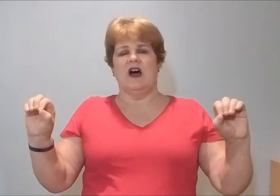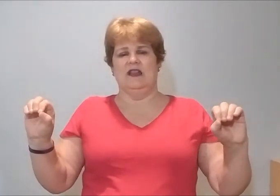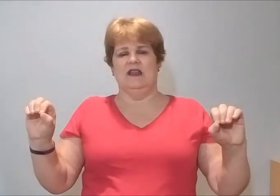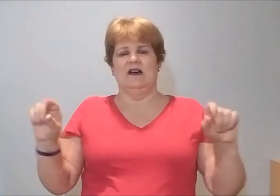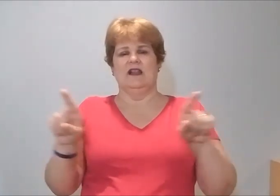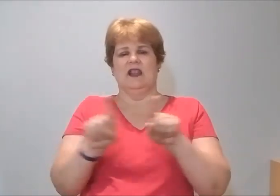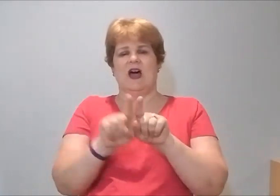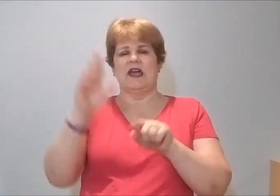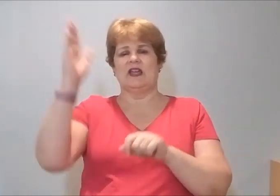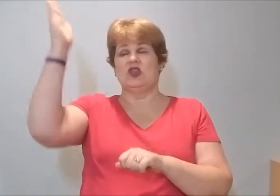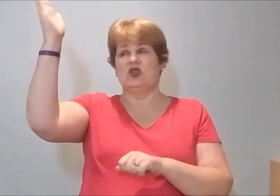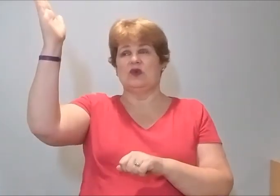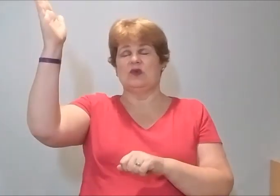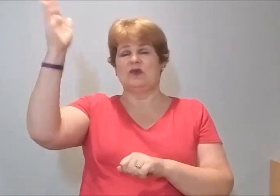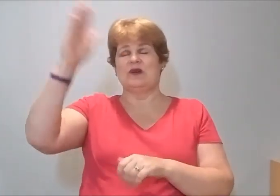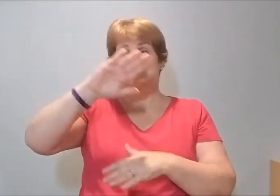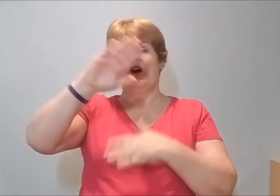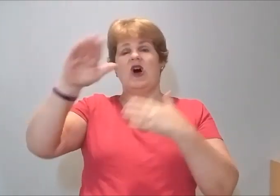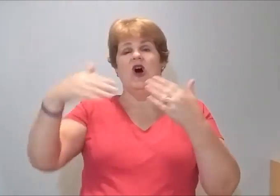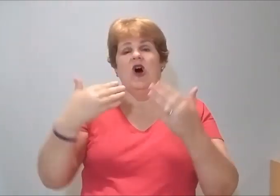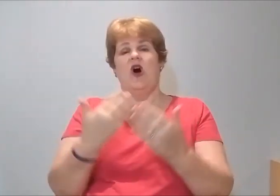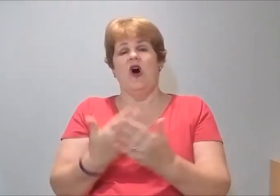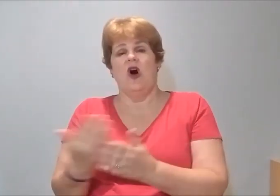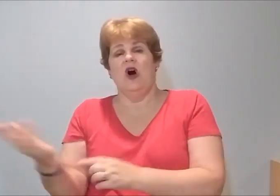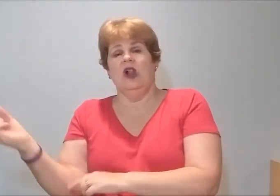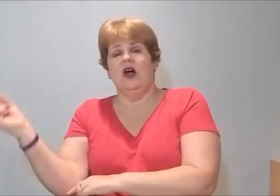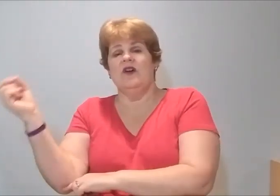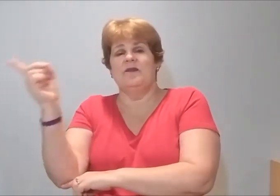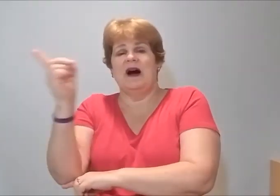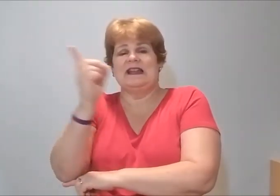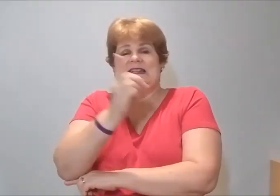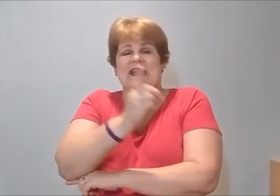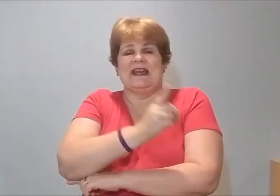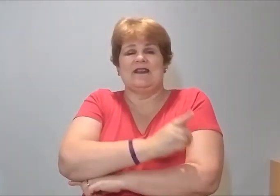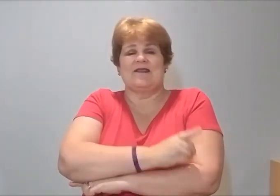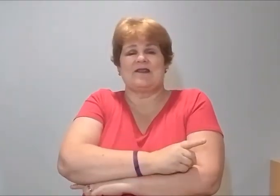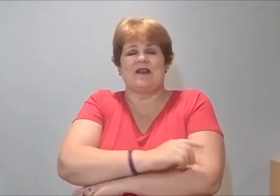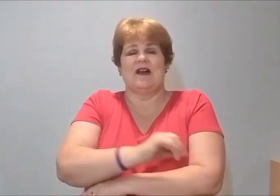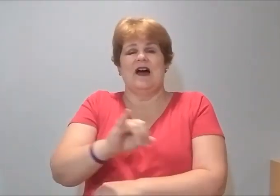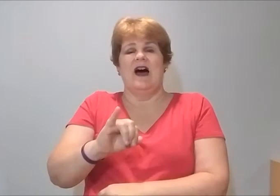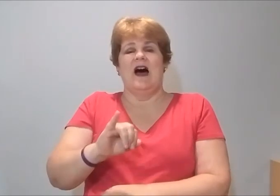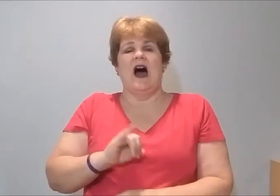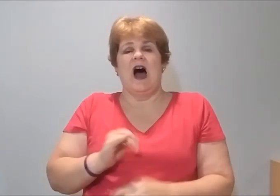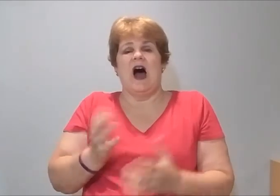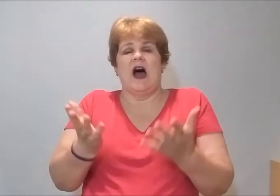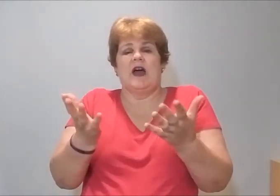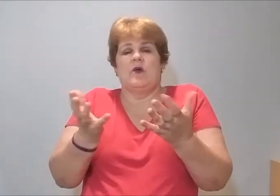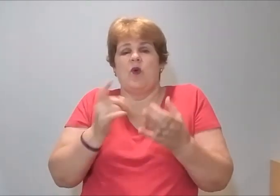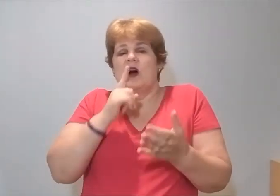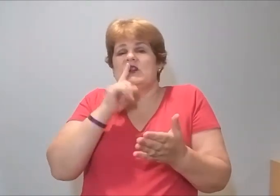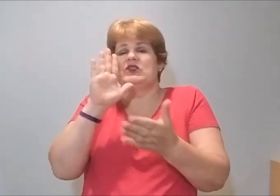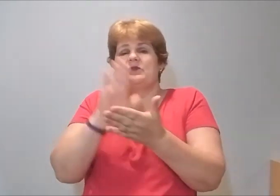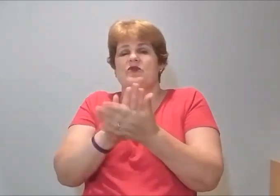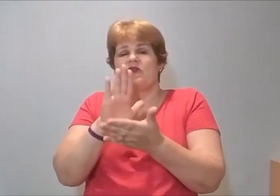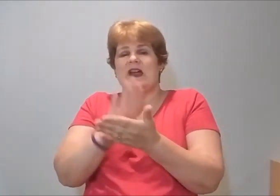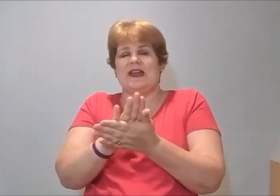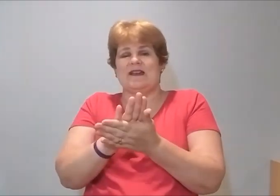none like you. All of my days, I want to